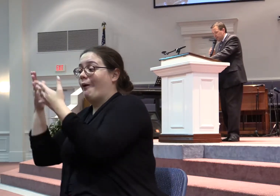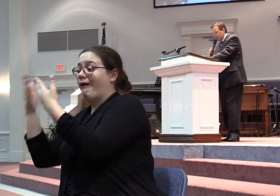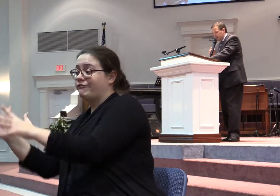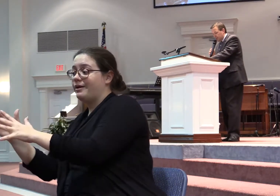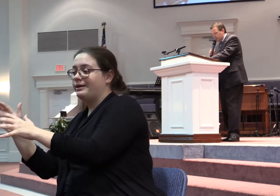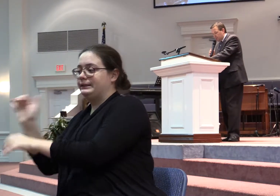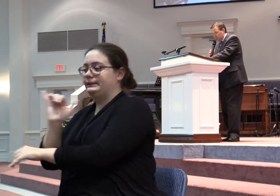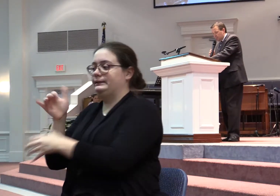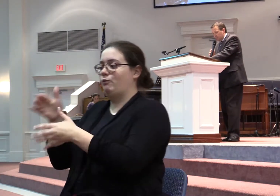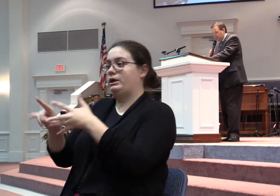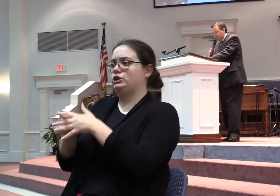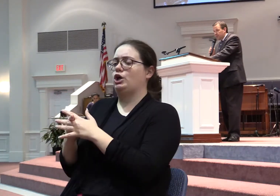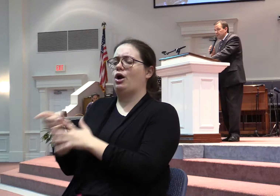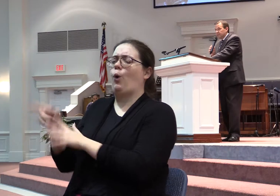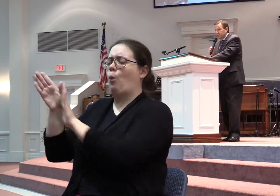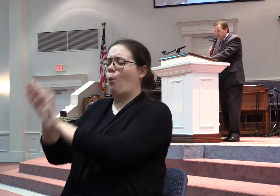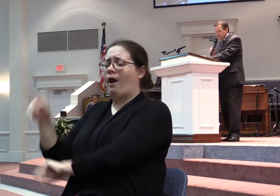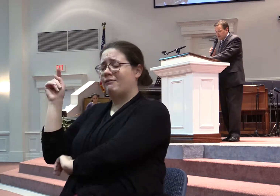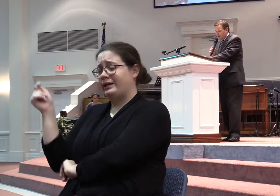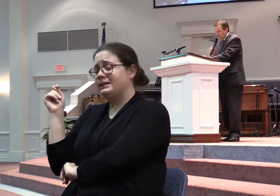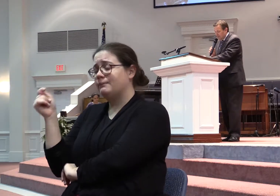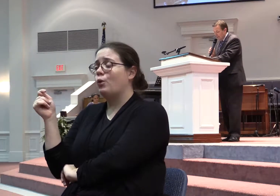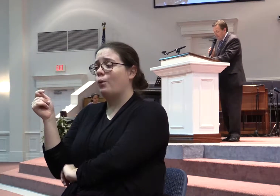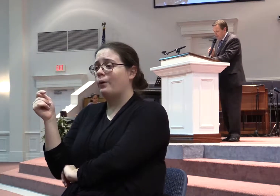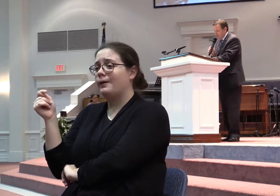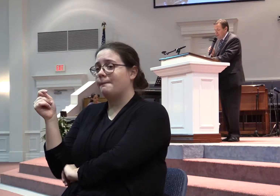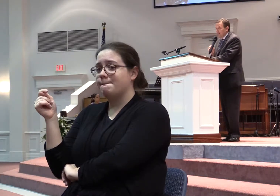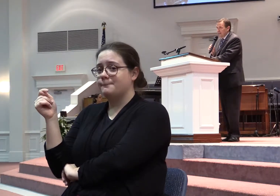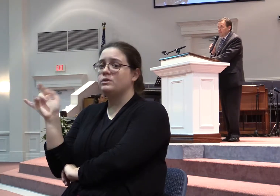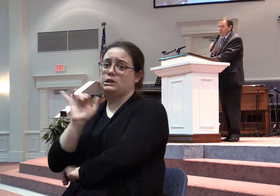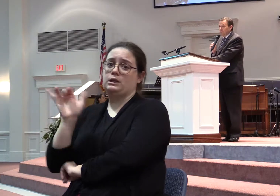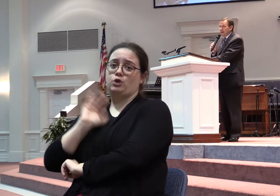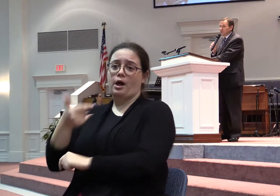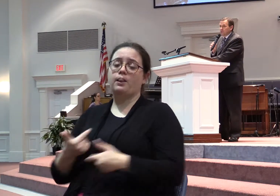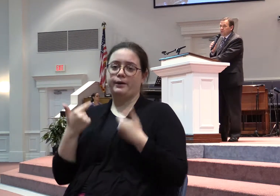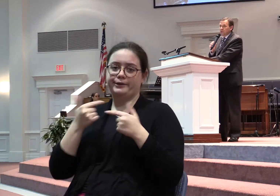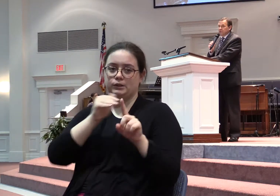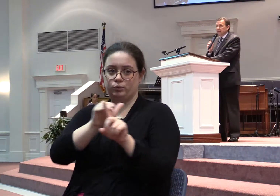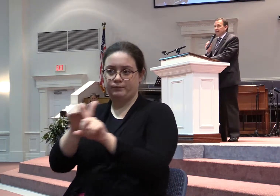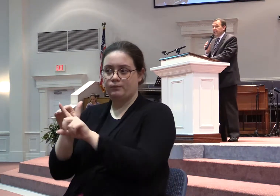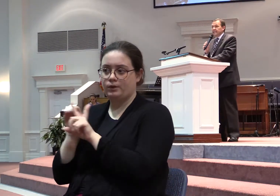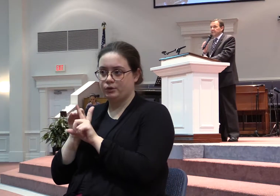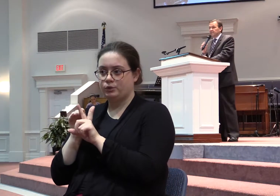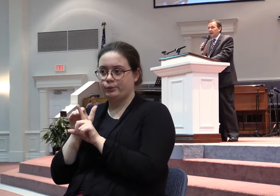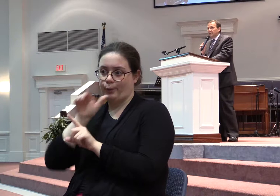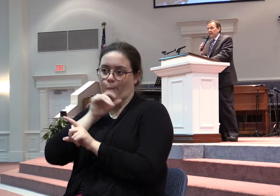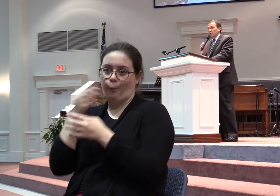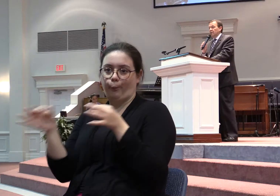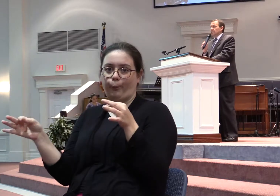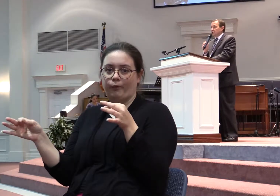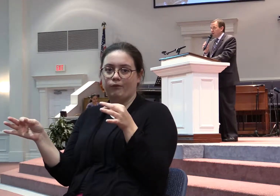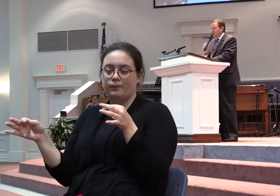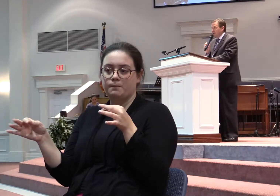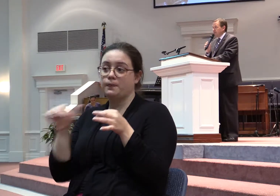great testimony. And thus it is with life. And let me remind you of the old saying, it is not how